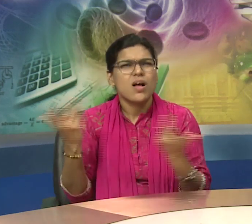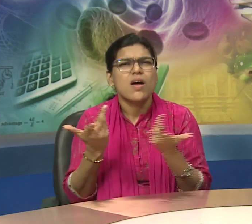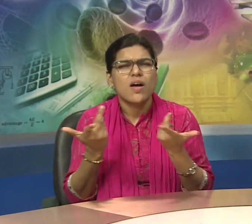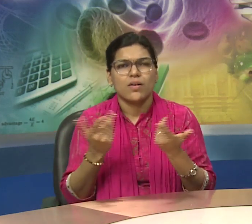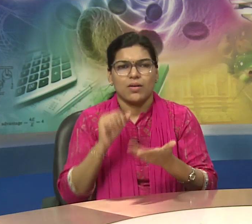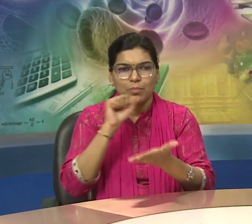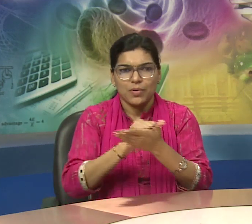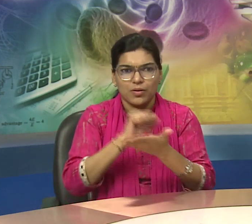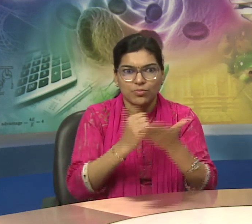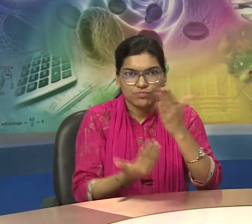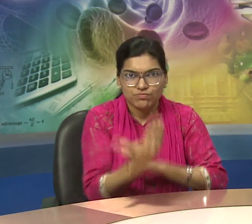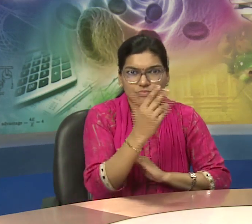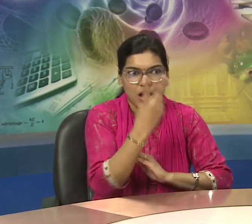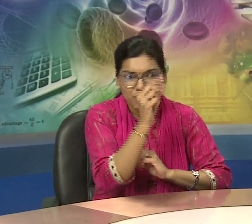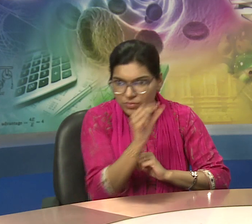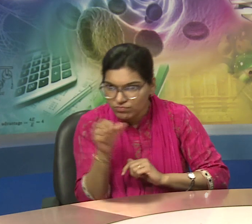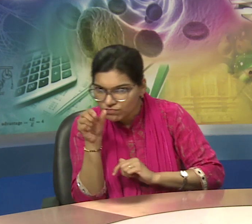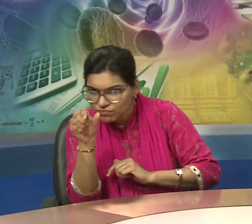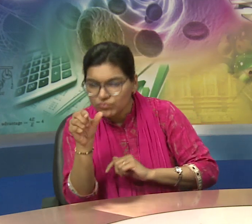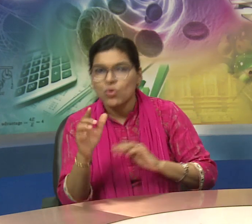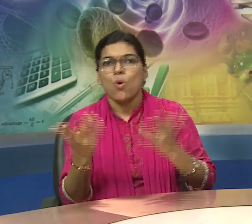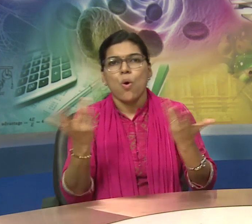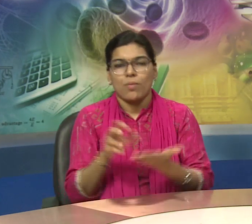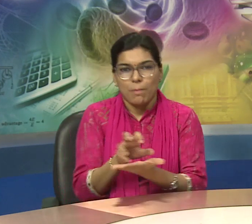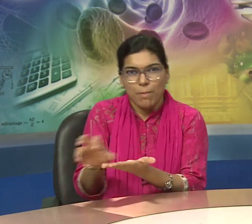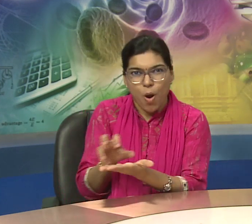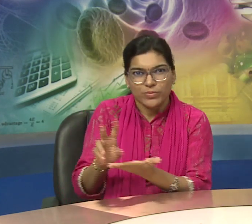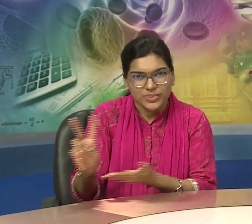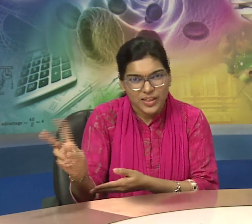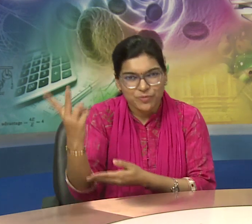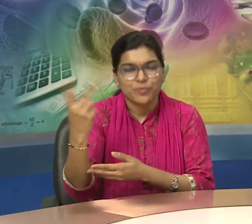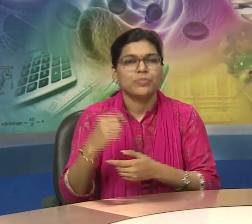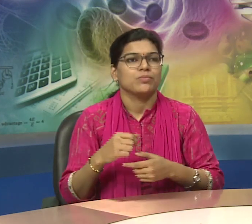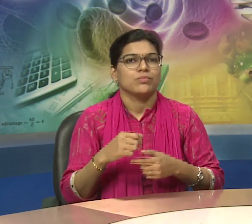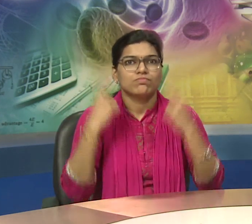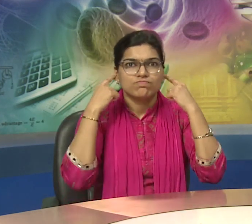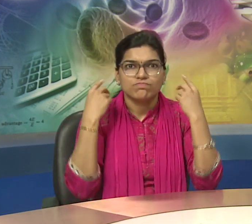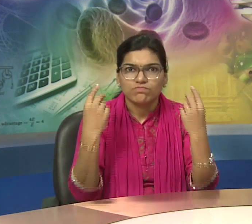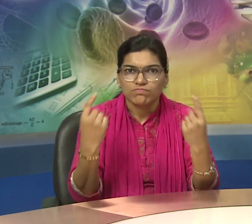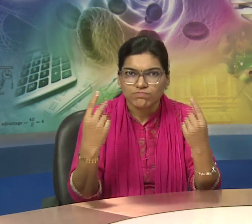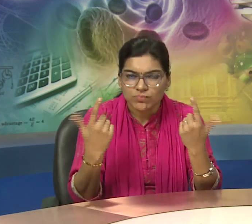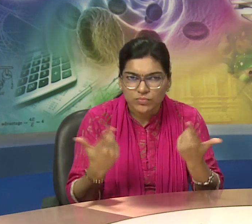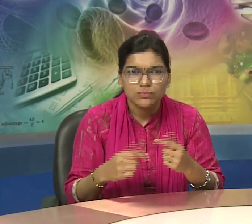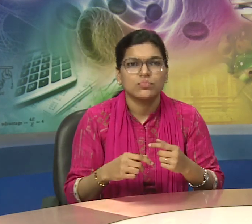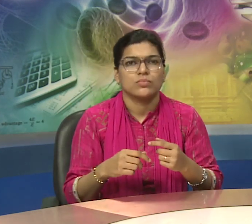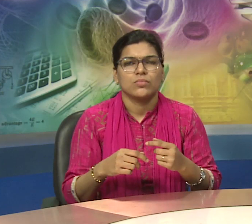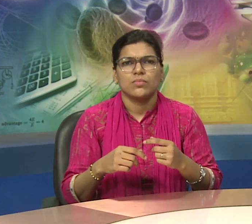There are different kinds of ports available in the CPU for the